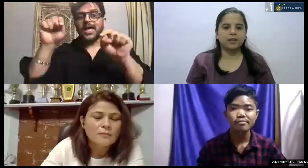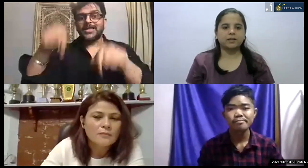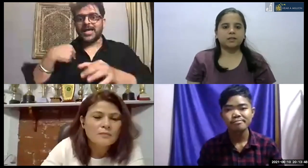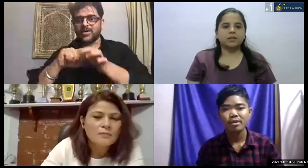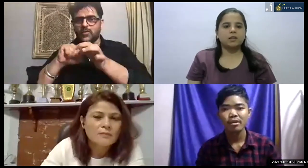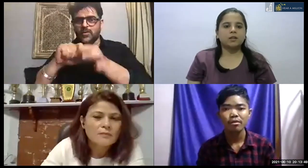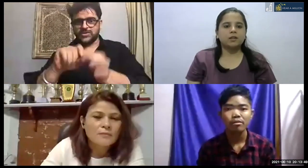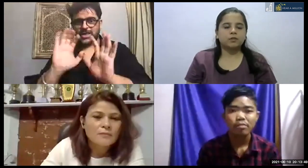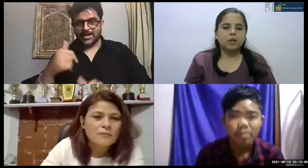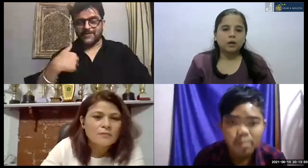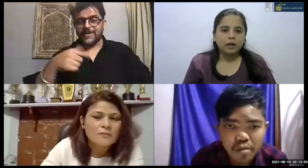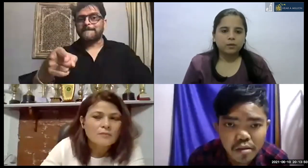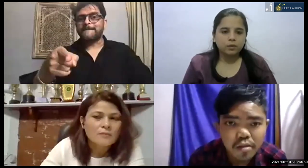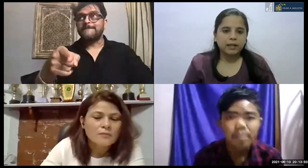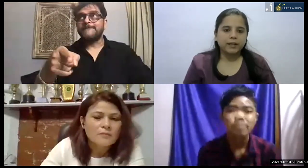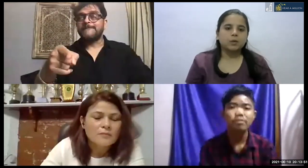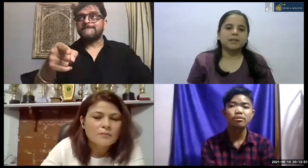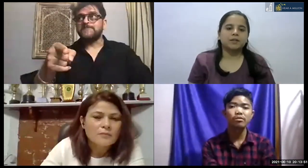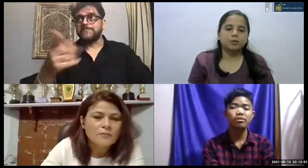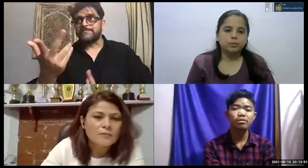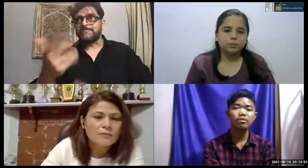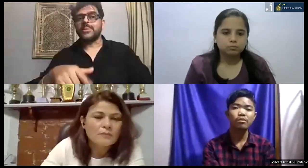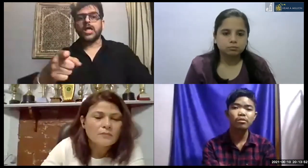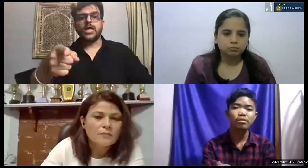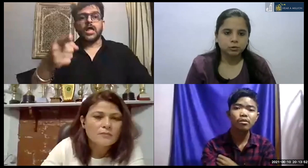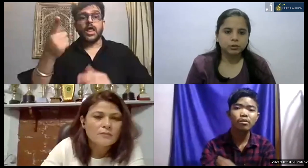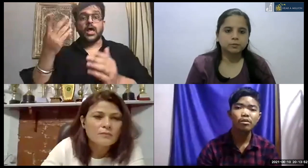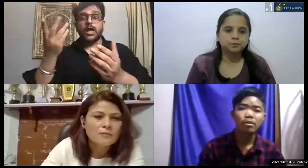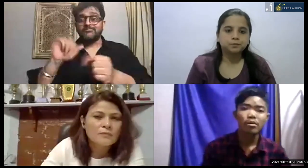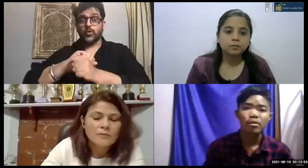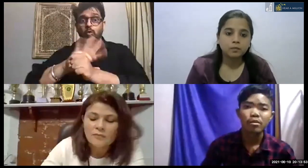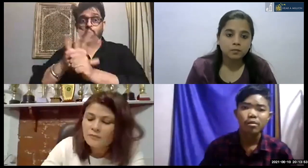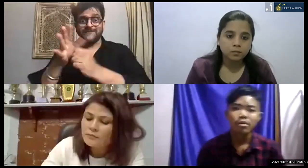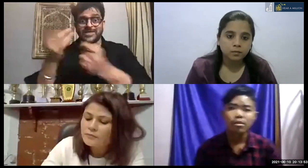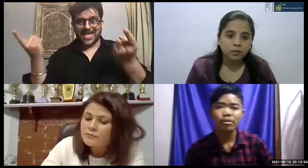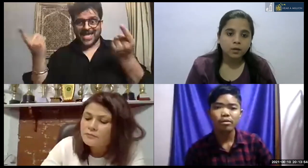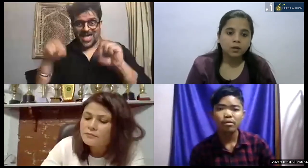Okay, great. So now I would like to ask you both.